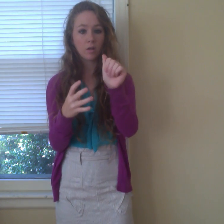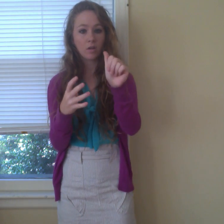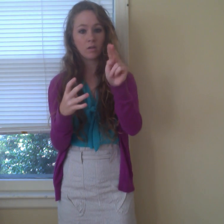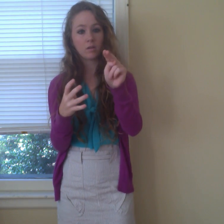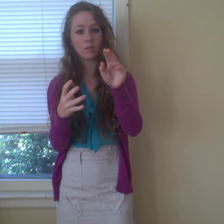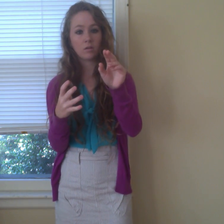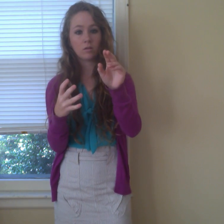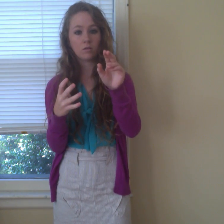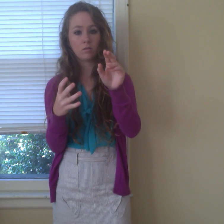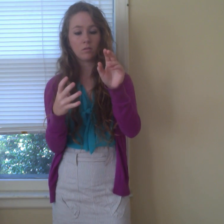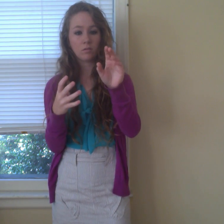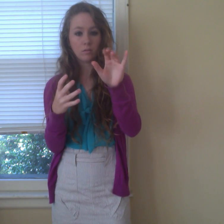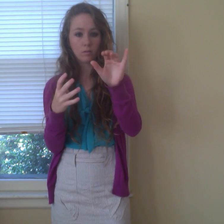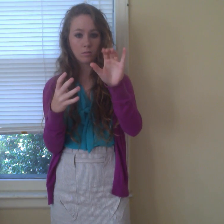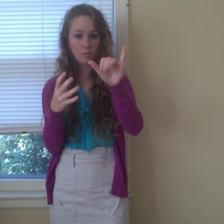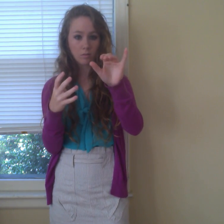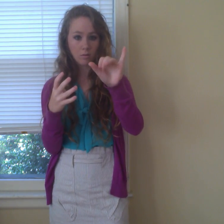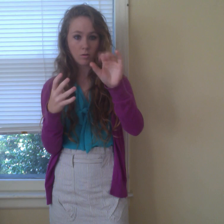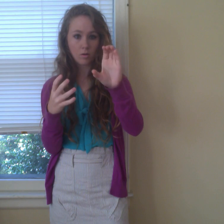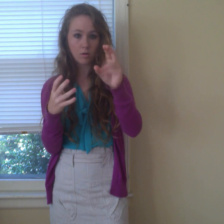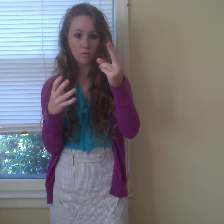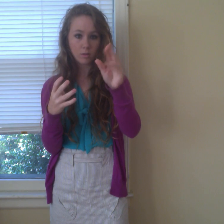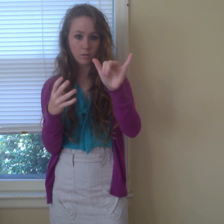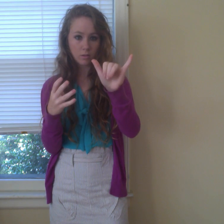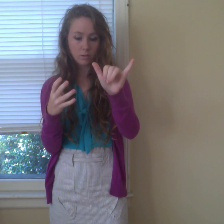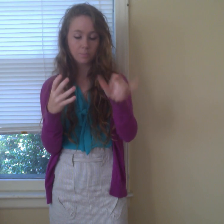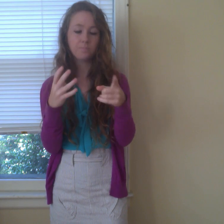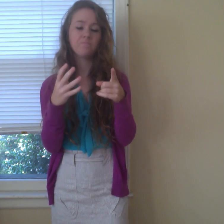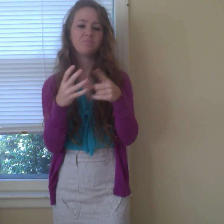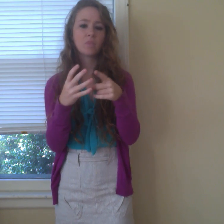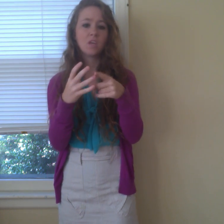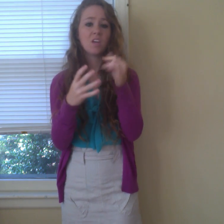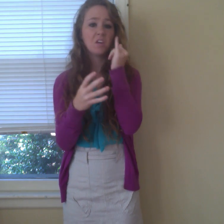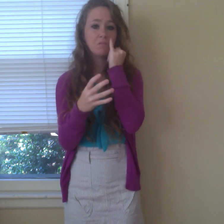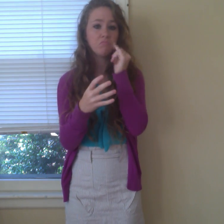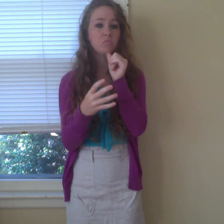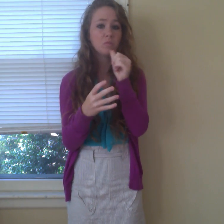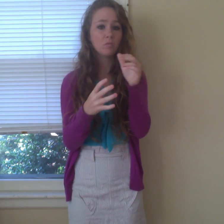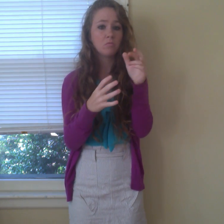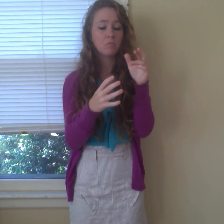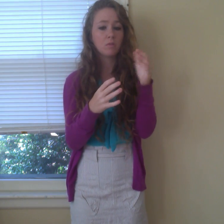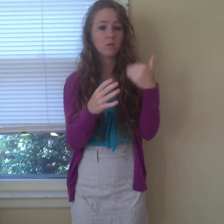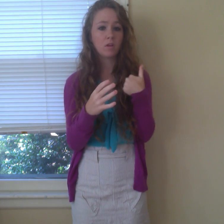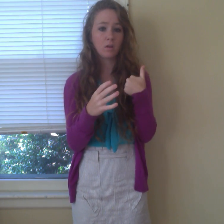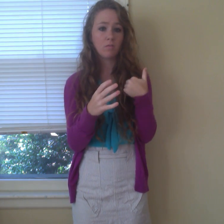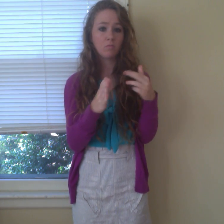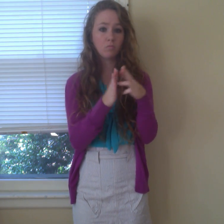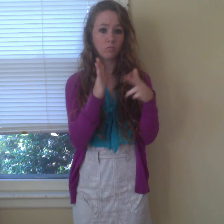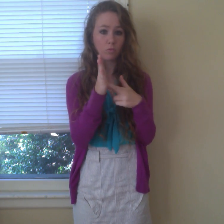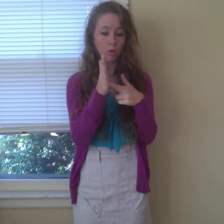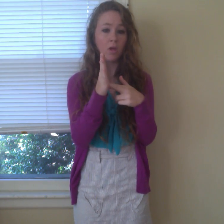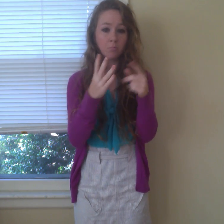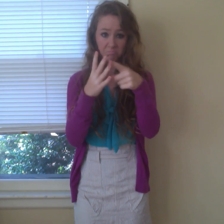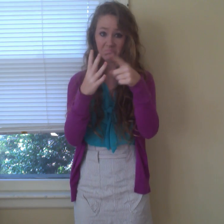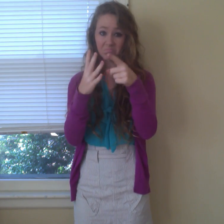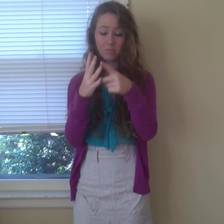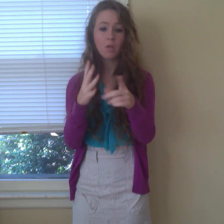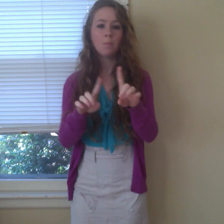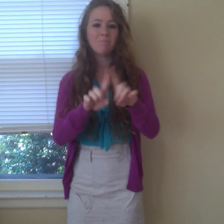freedom. Our founding fathers agreed and held that some amount of government is a necessary force in any civilized,